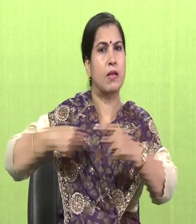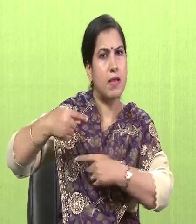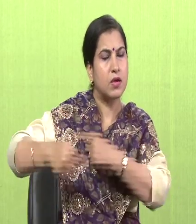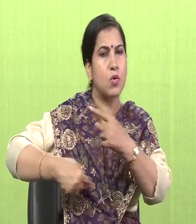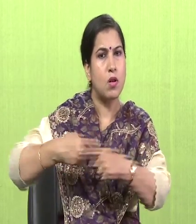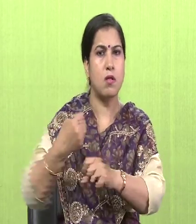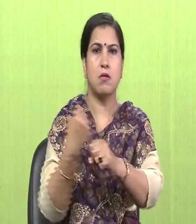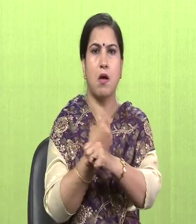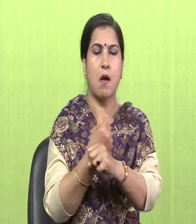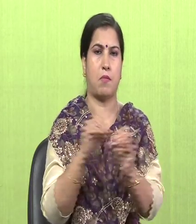work.